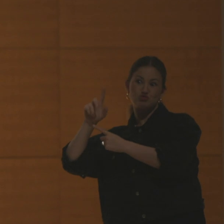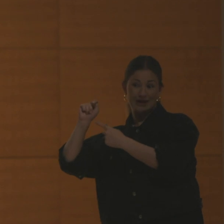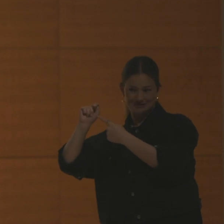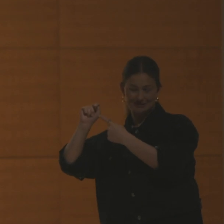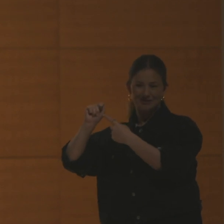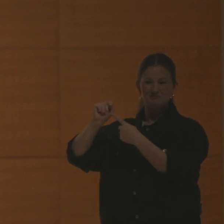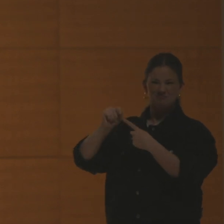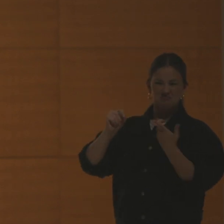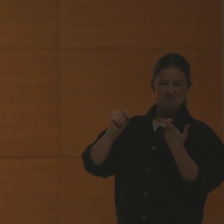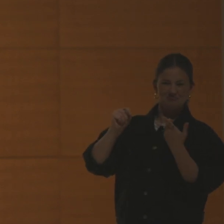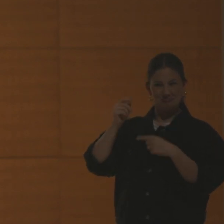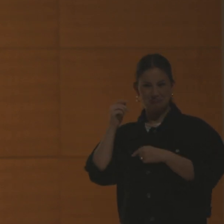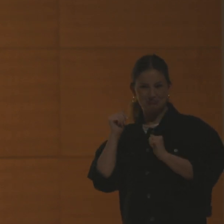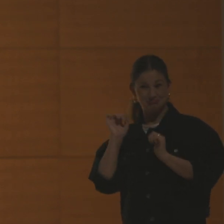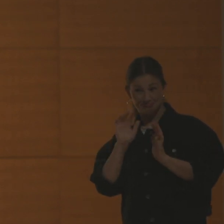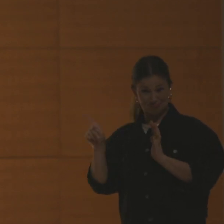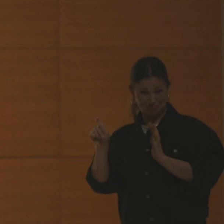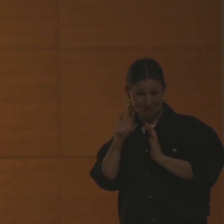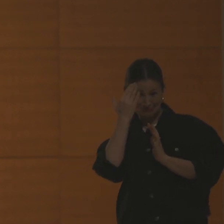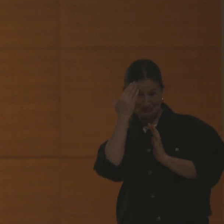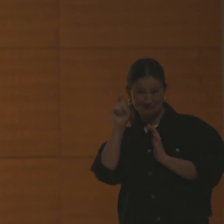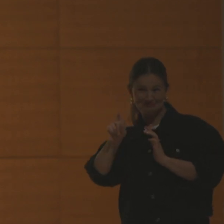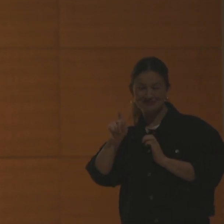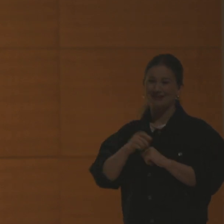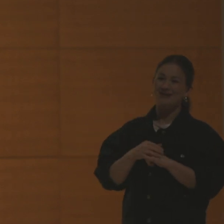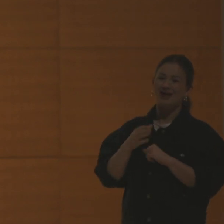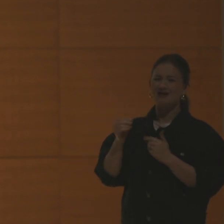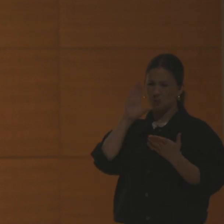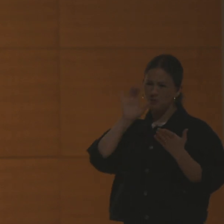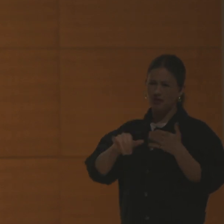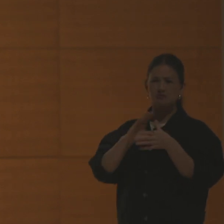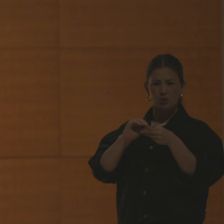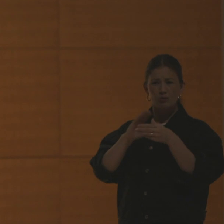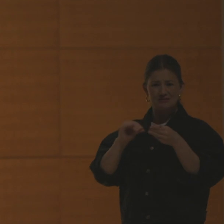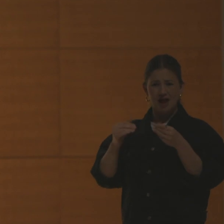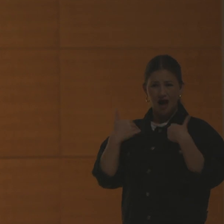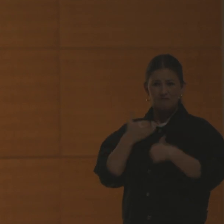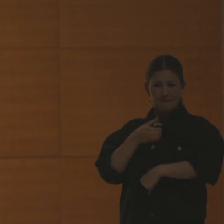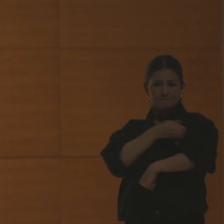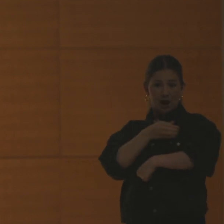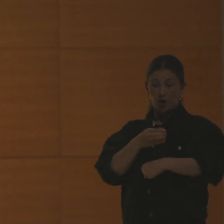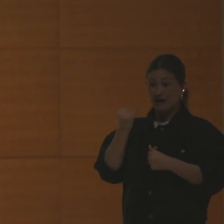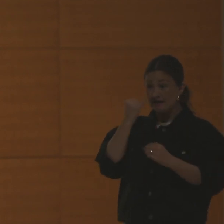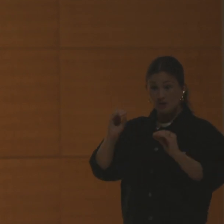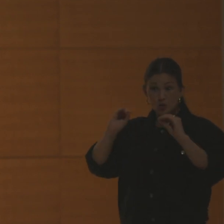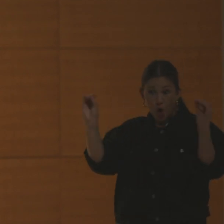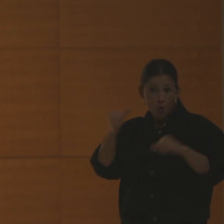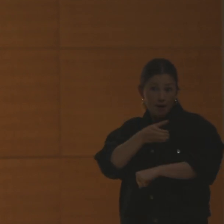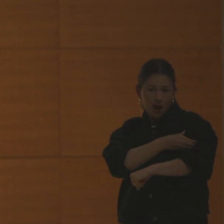enough? And we should all agree that stories have power, because if they didn't, why would they be trying to ban our